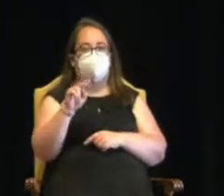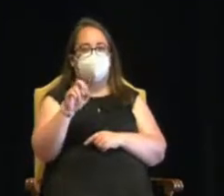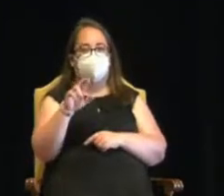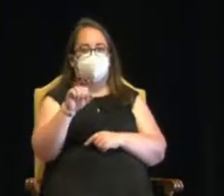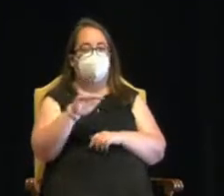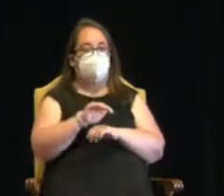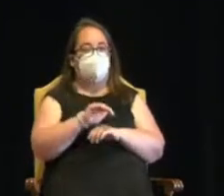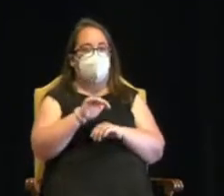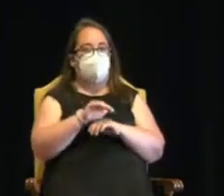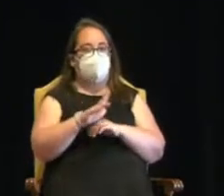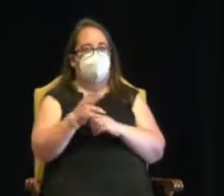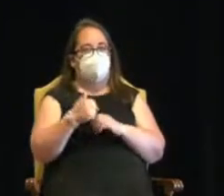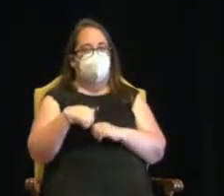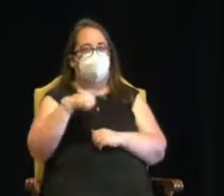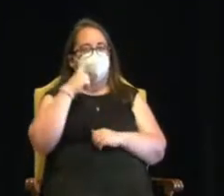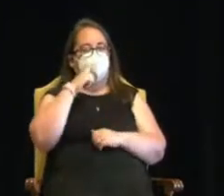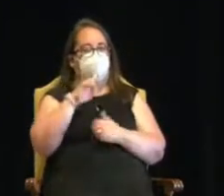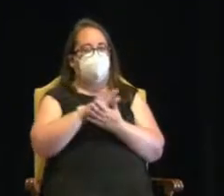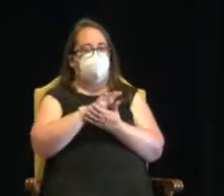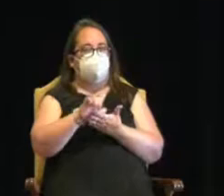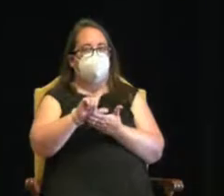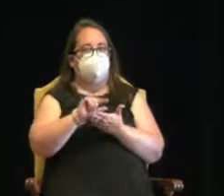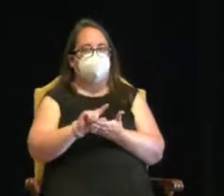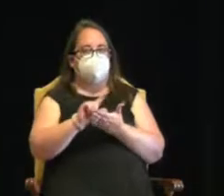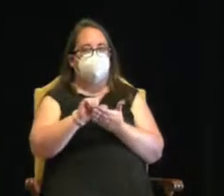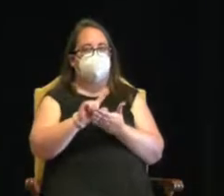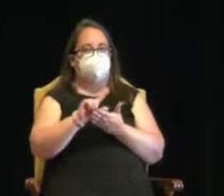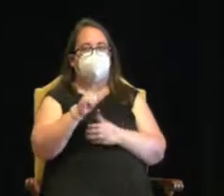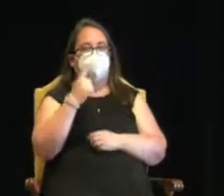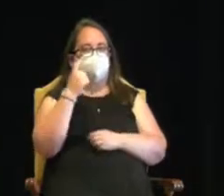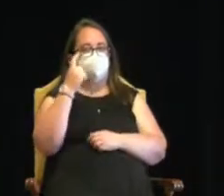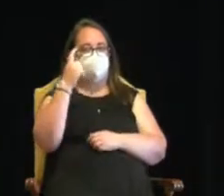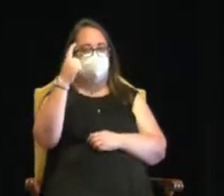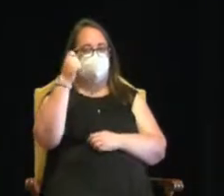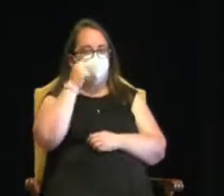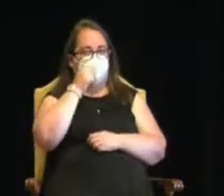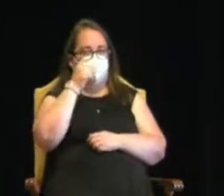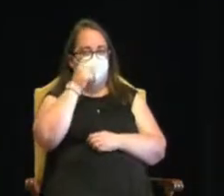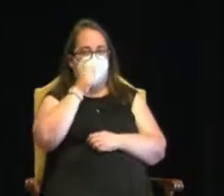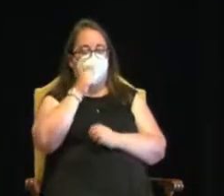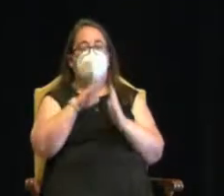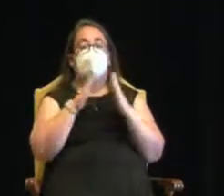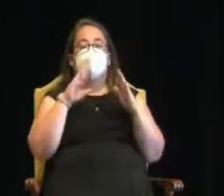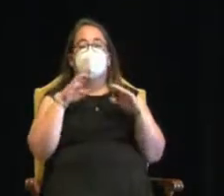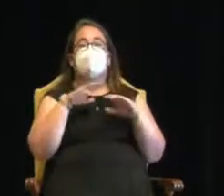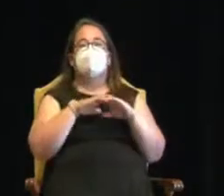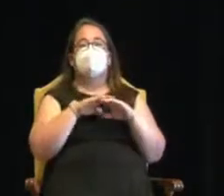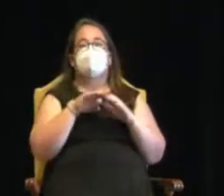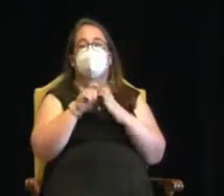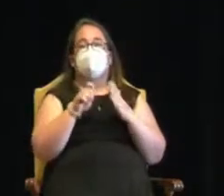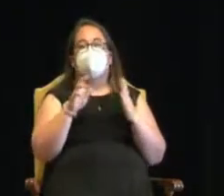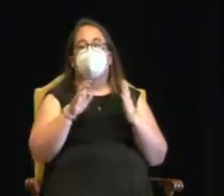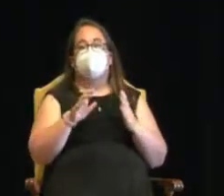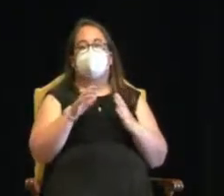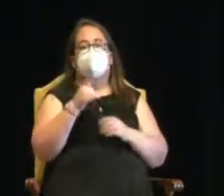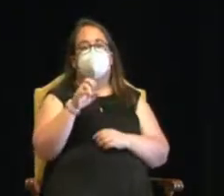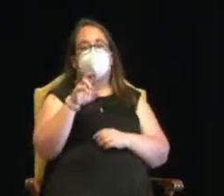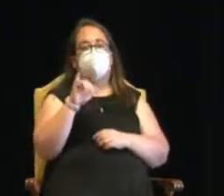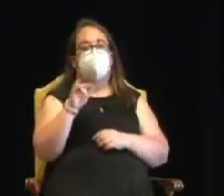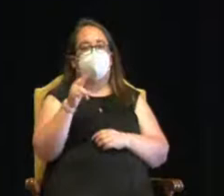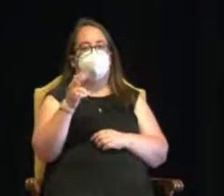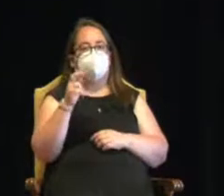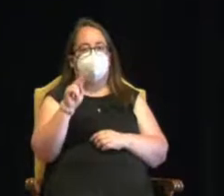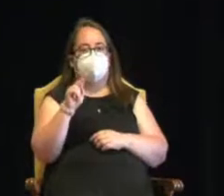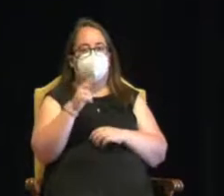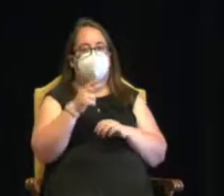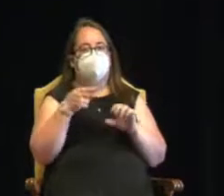celebrate the release of the paperback edition of her latest novel, Dream Girl. The book focuses on novelist Jerry Anderson, who is